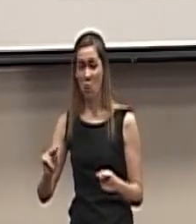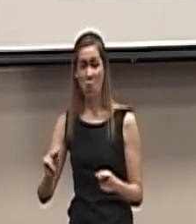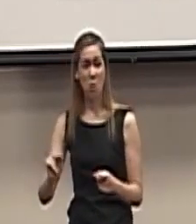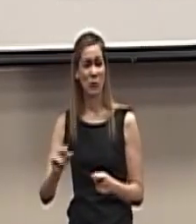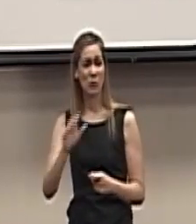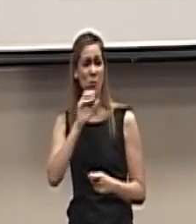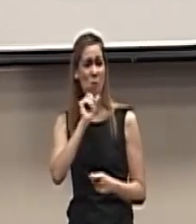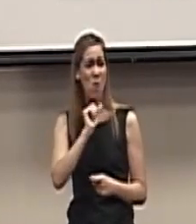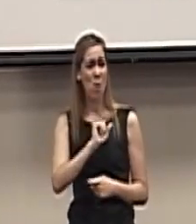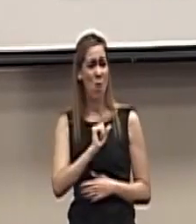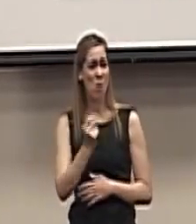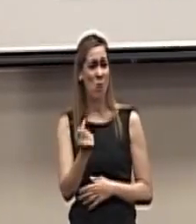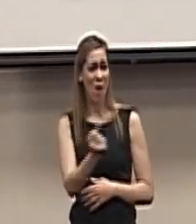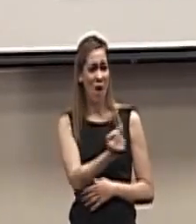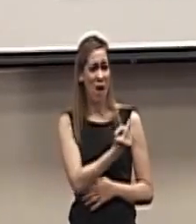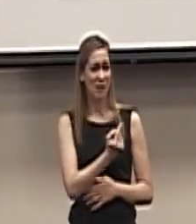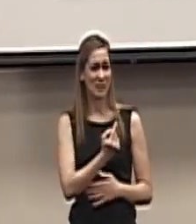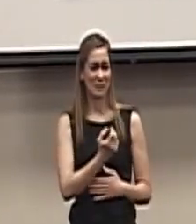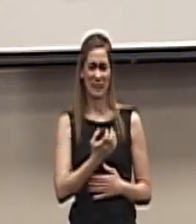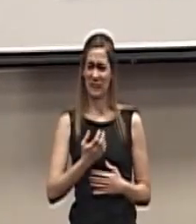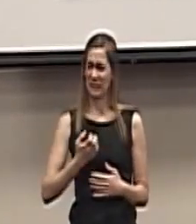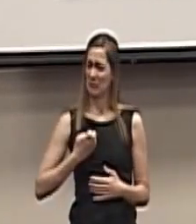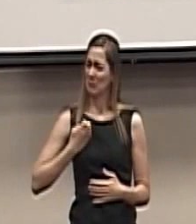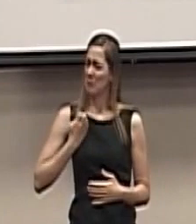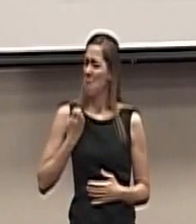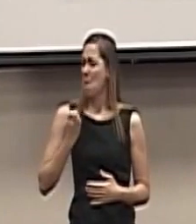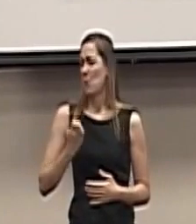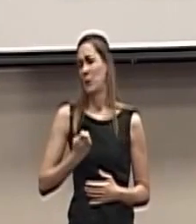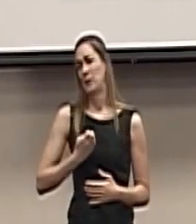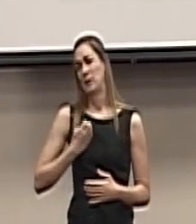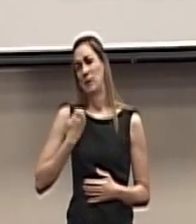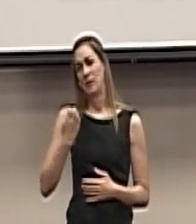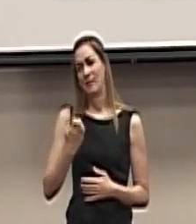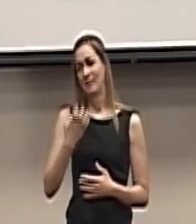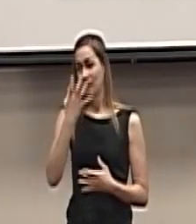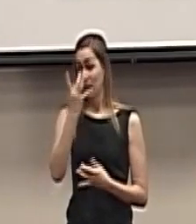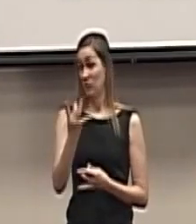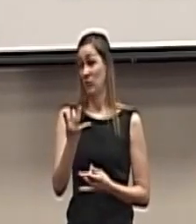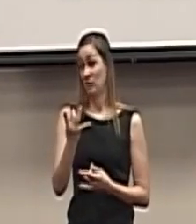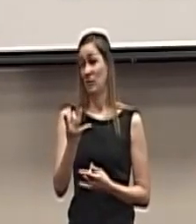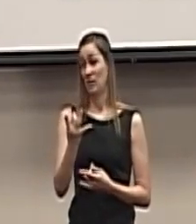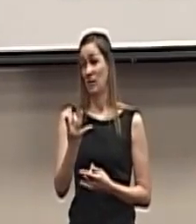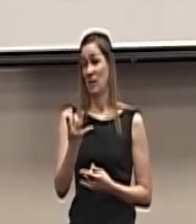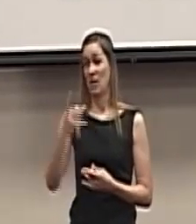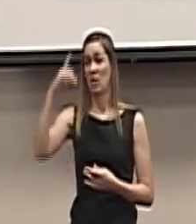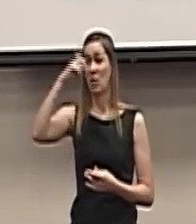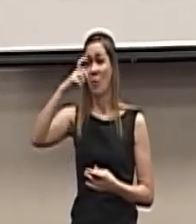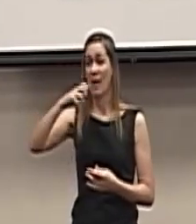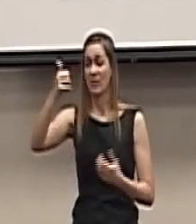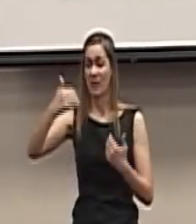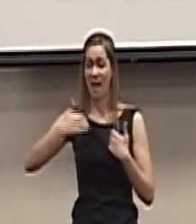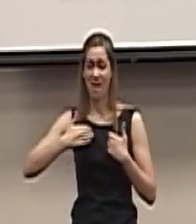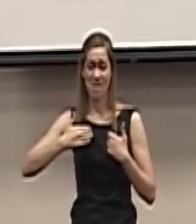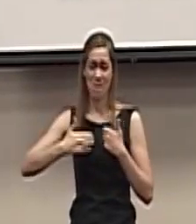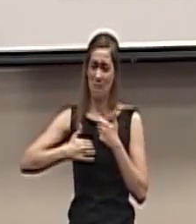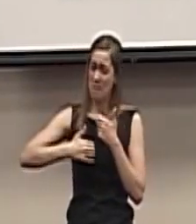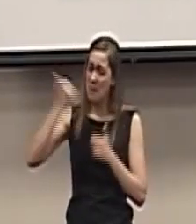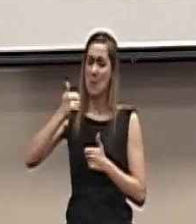very ones who have the most emotion in the story, isn't it? It's kind of interesting. The wiser have the most